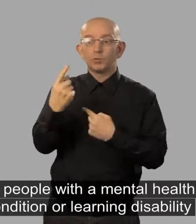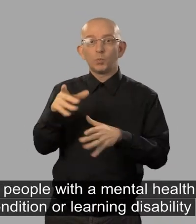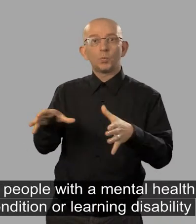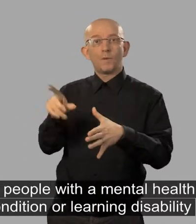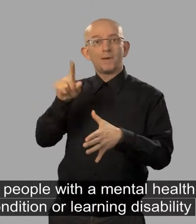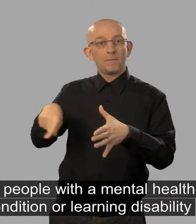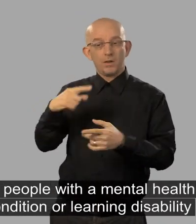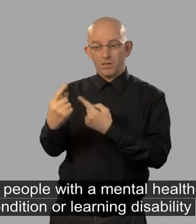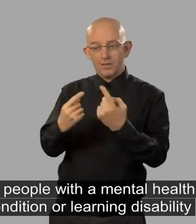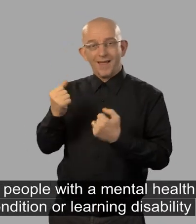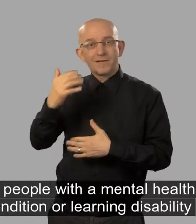disability.